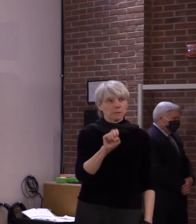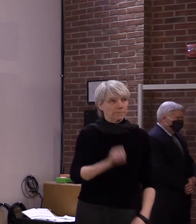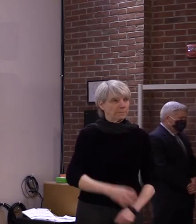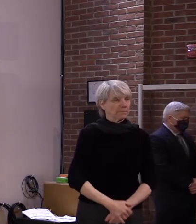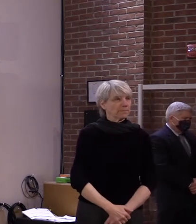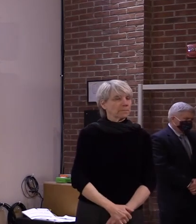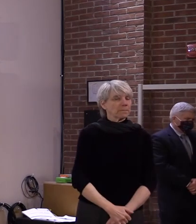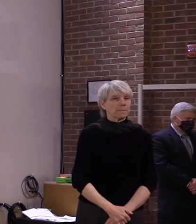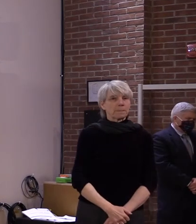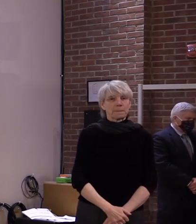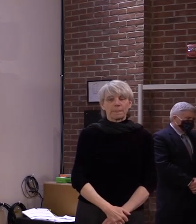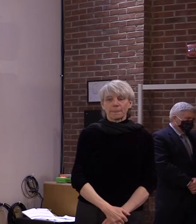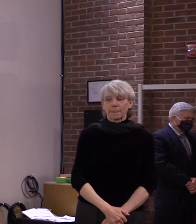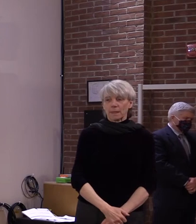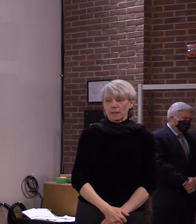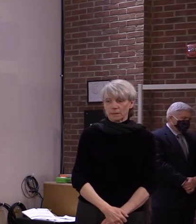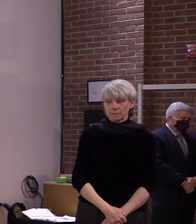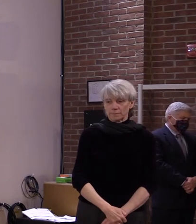house